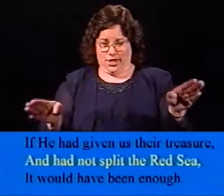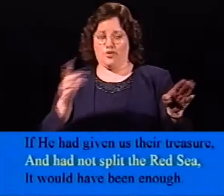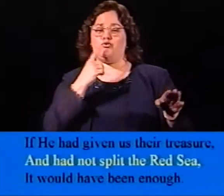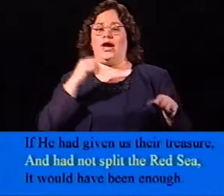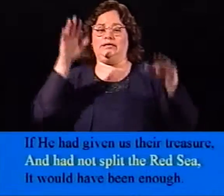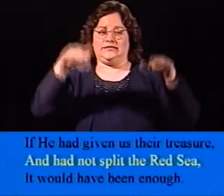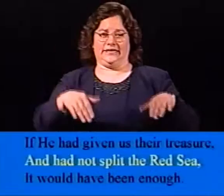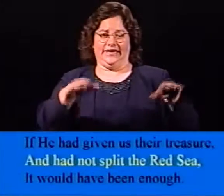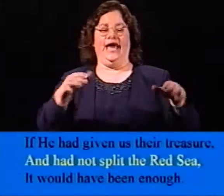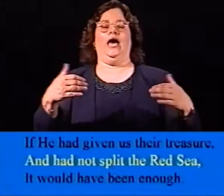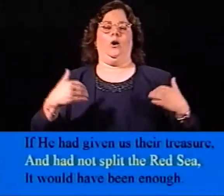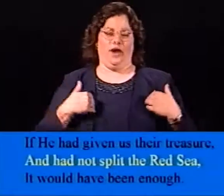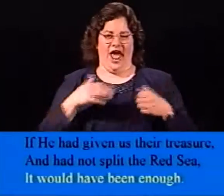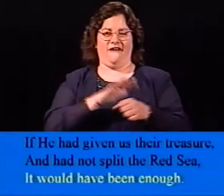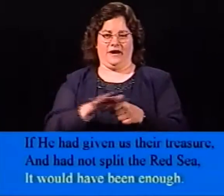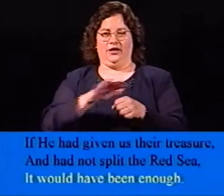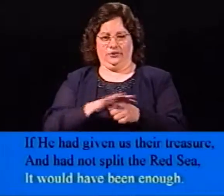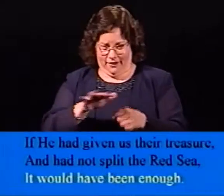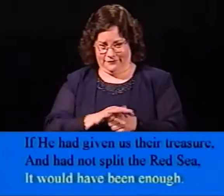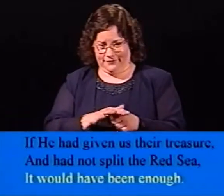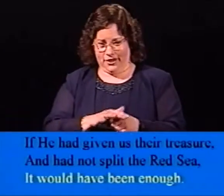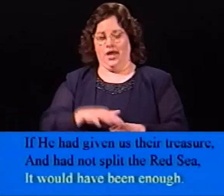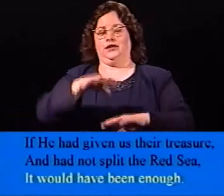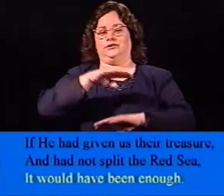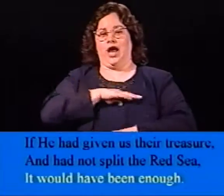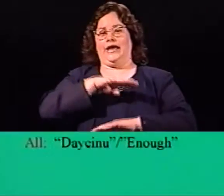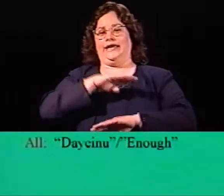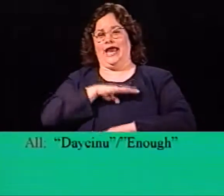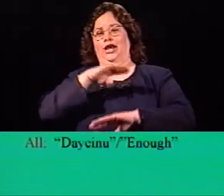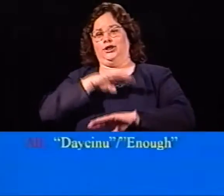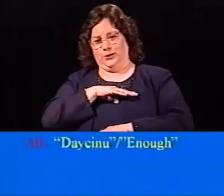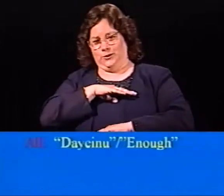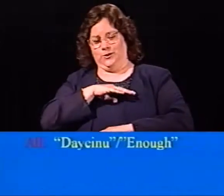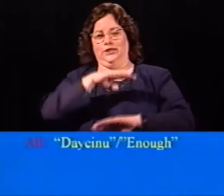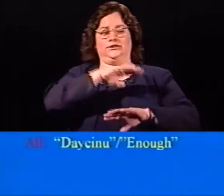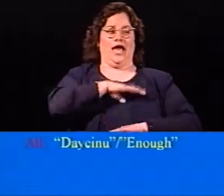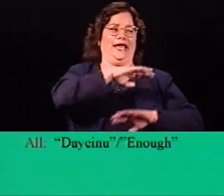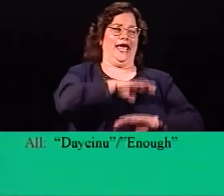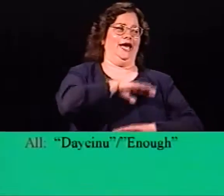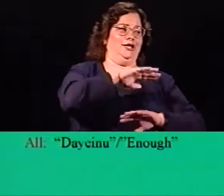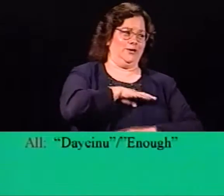enough. Dayenu, enough. Dayenu, enough.